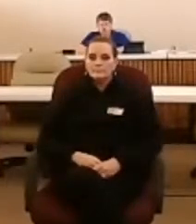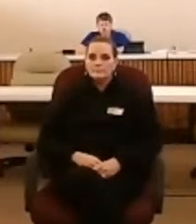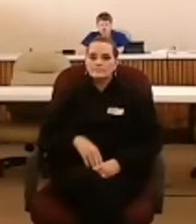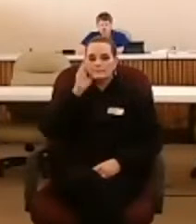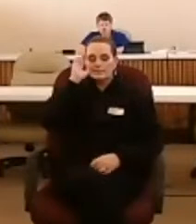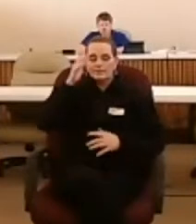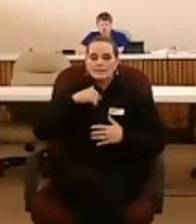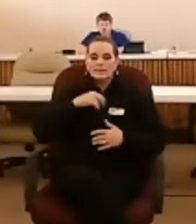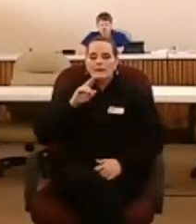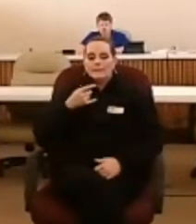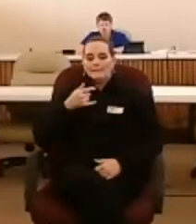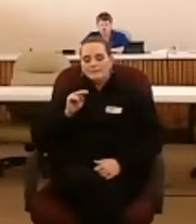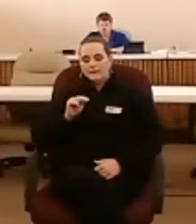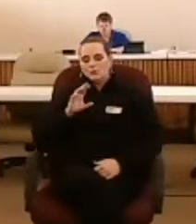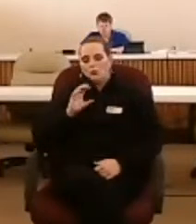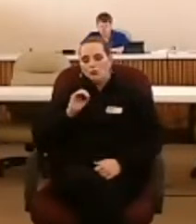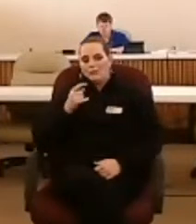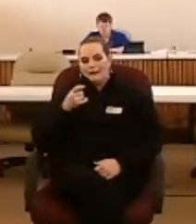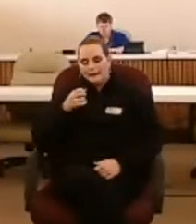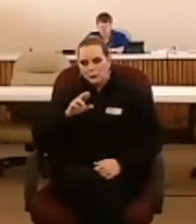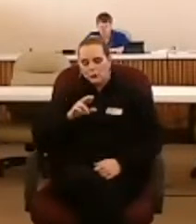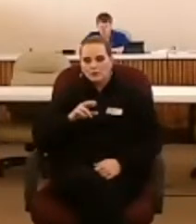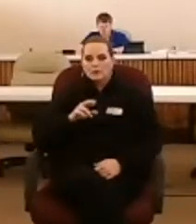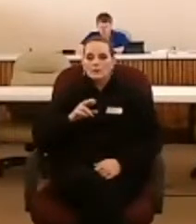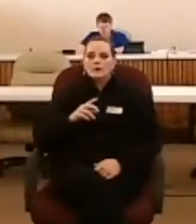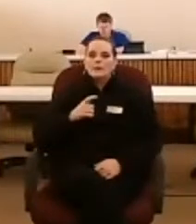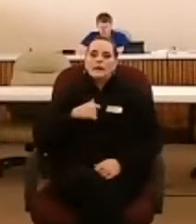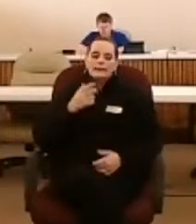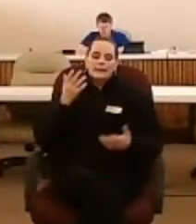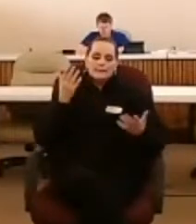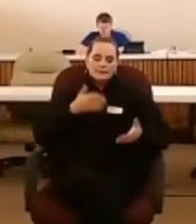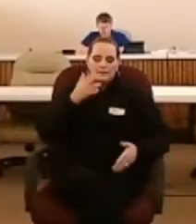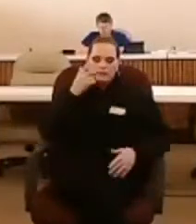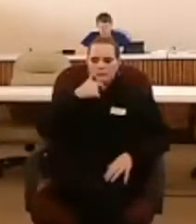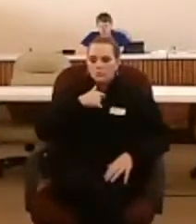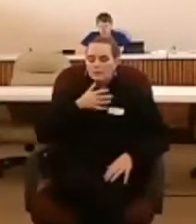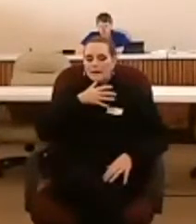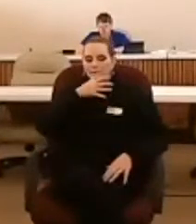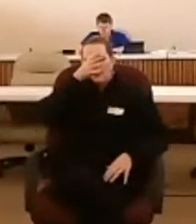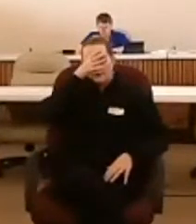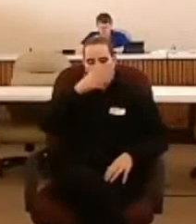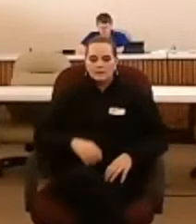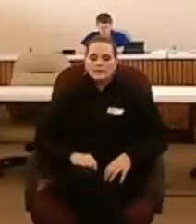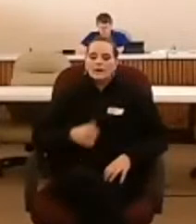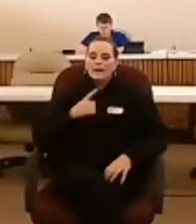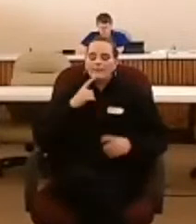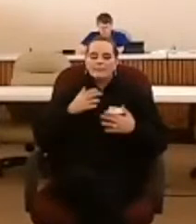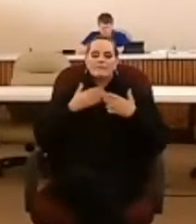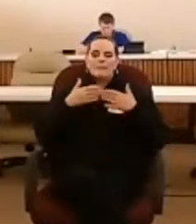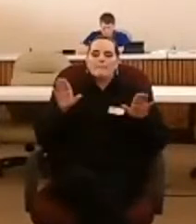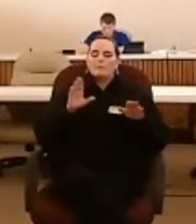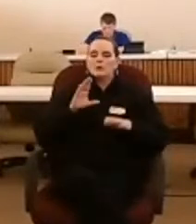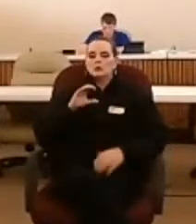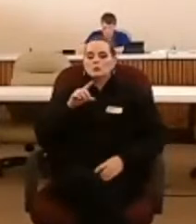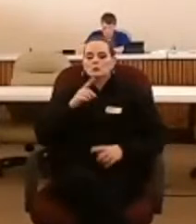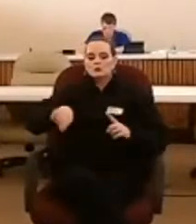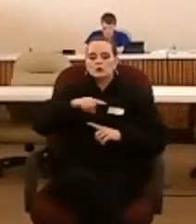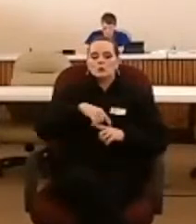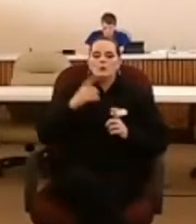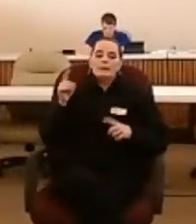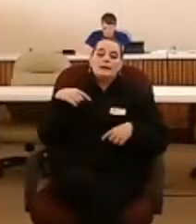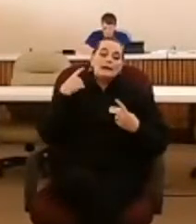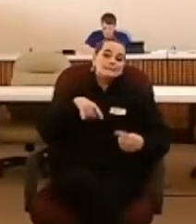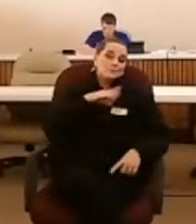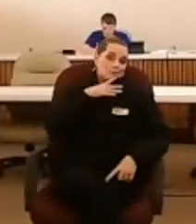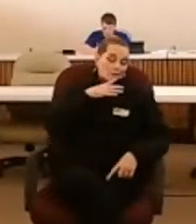Hello, I'm Karen O'Connor, and I'm here on behalf of my parents, Gordon and Patricia Cochran, who live on Pueblo Circle. And since you brought up the snow